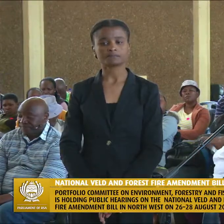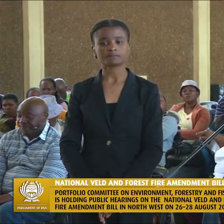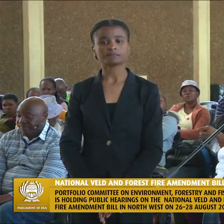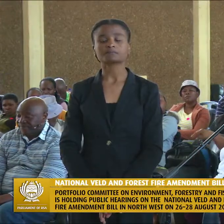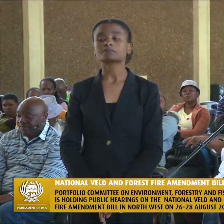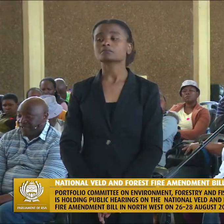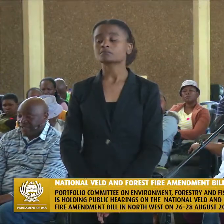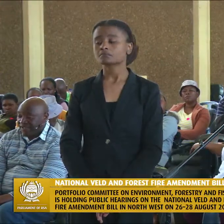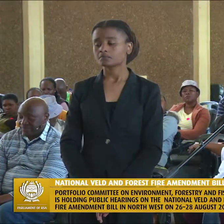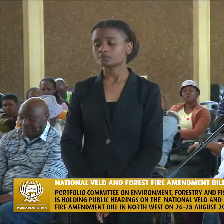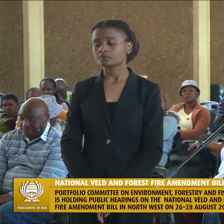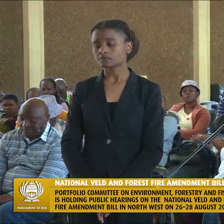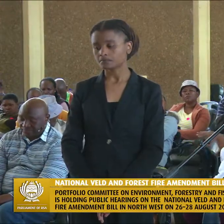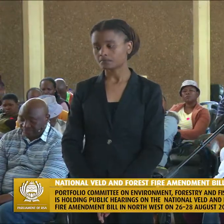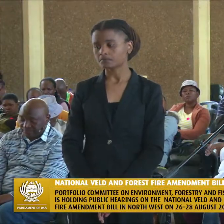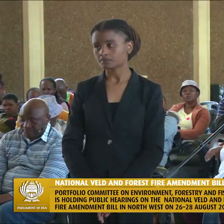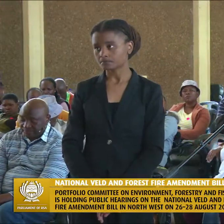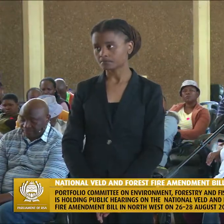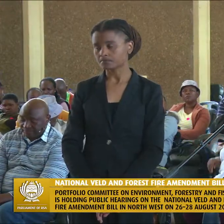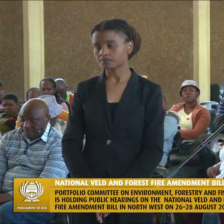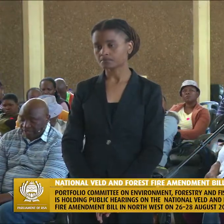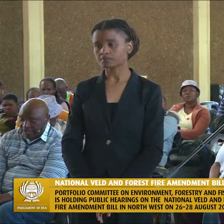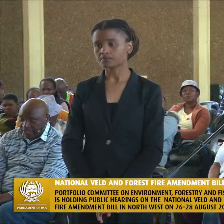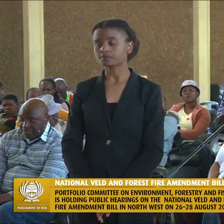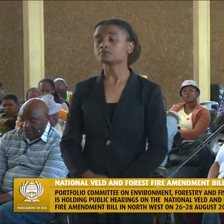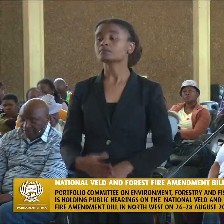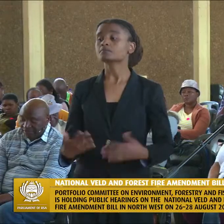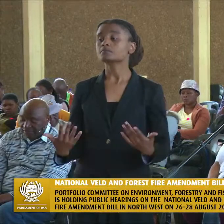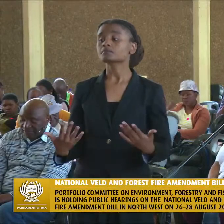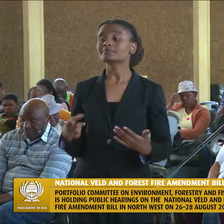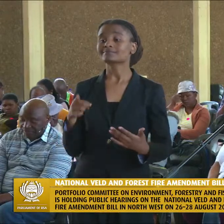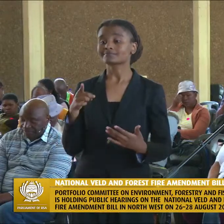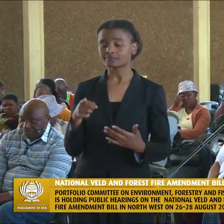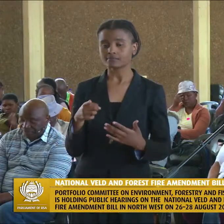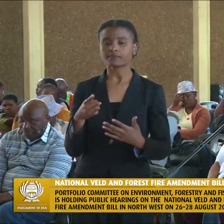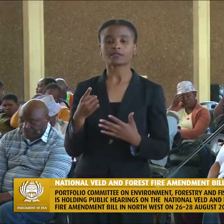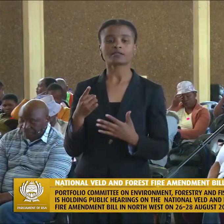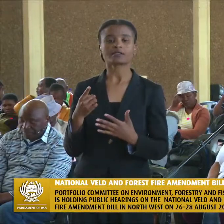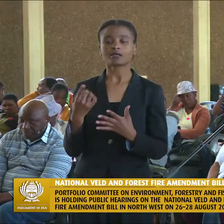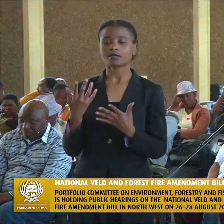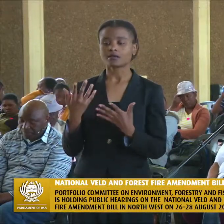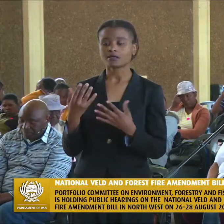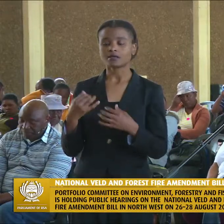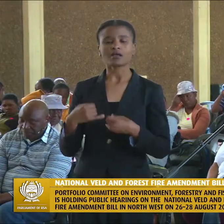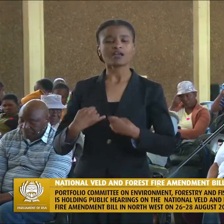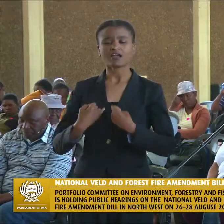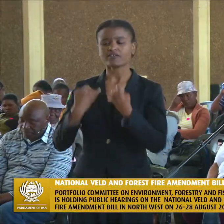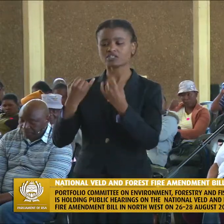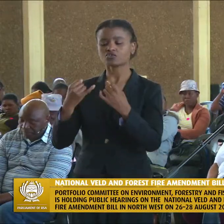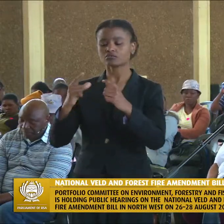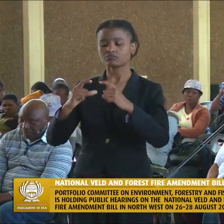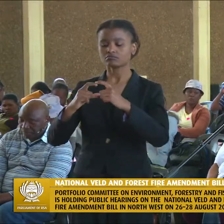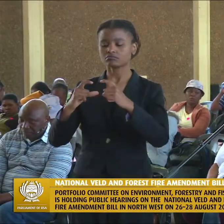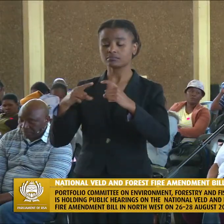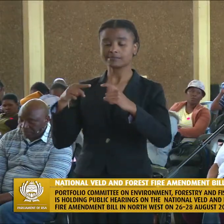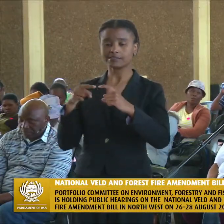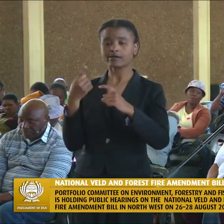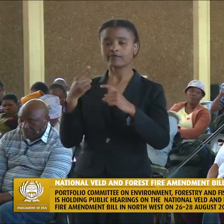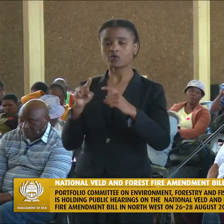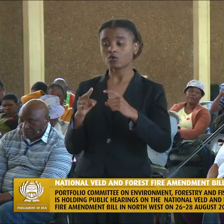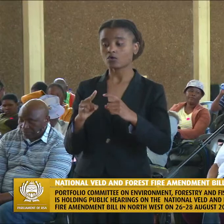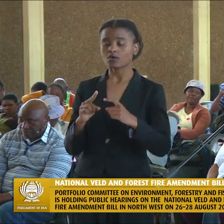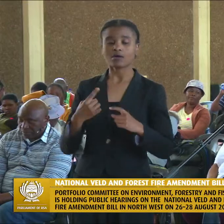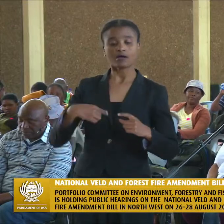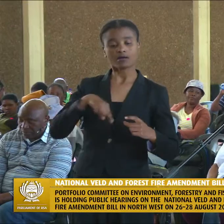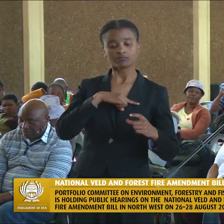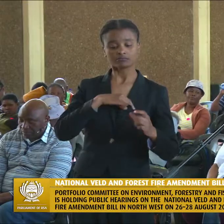back fire protection association that is why he gave us the invitation to register ourselves under the